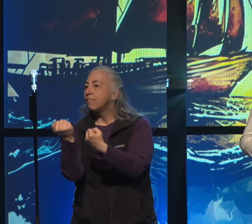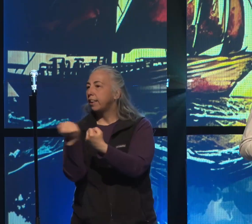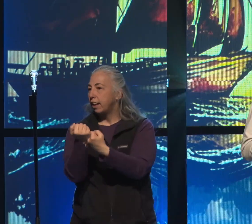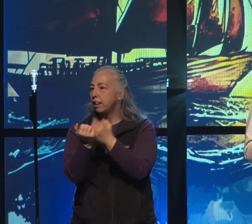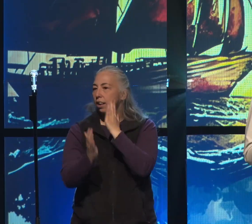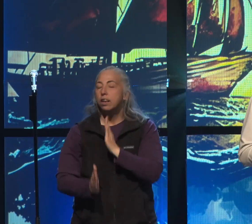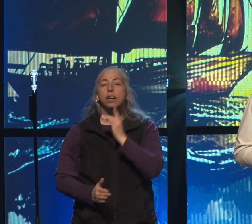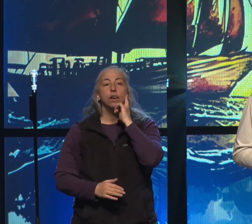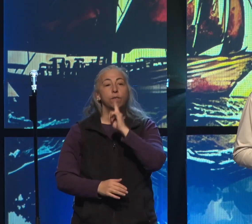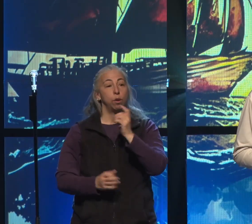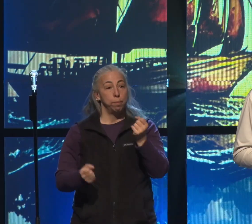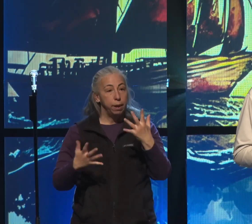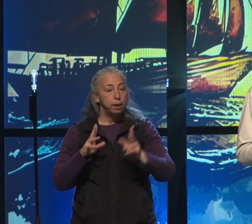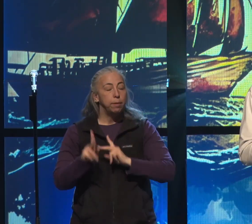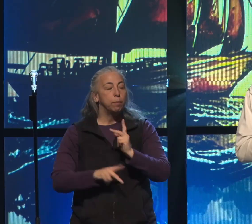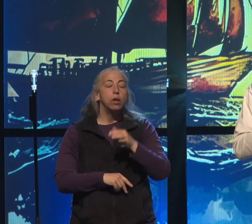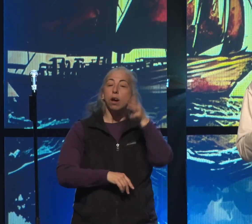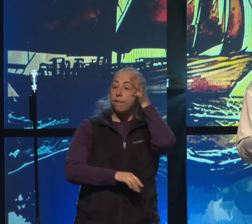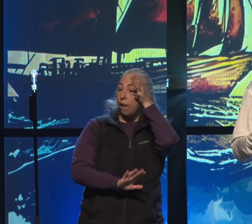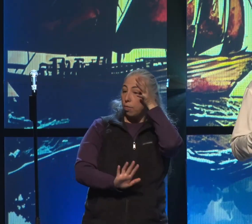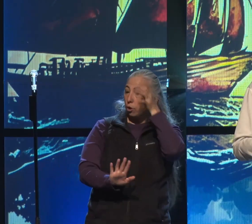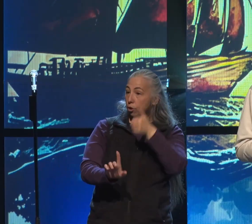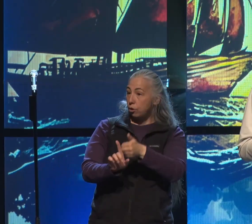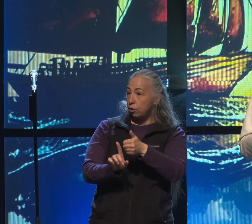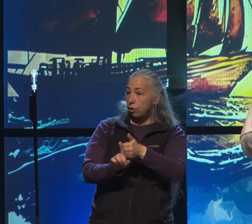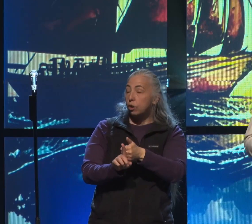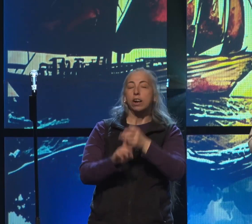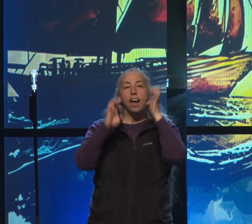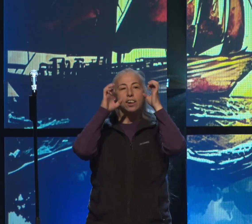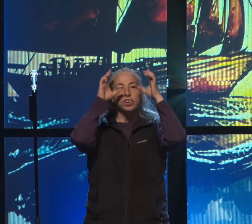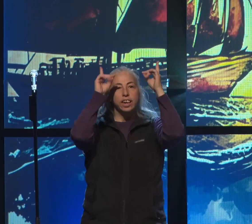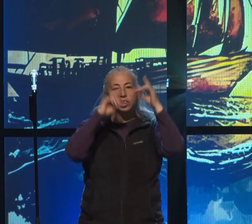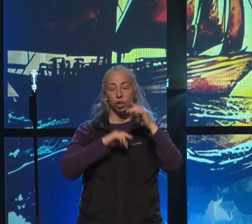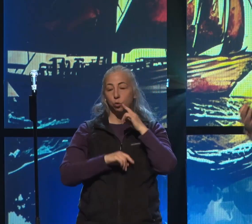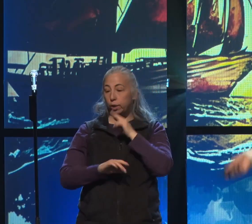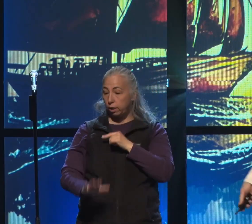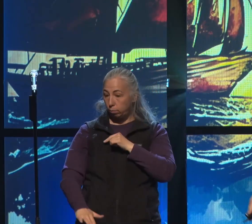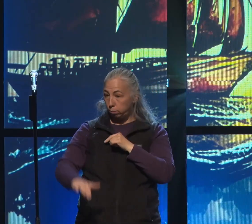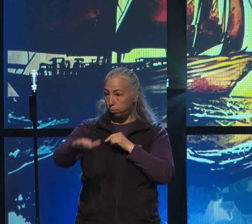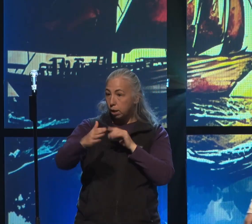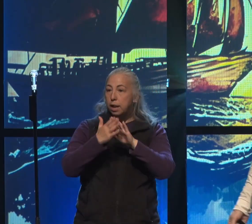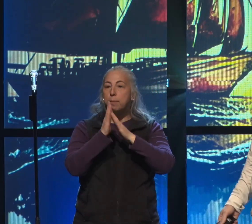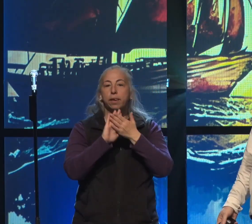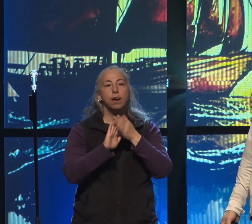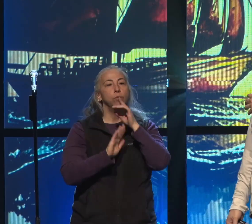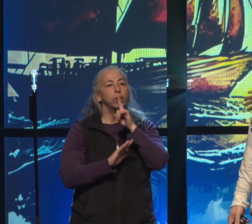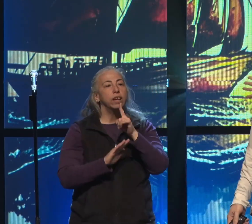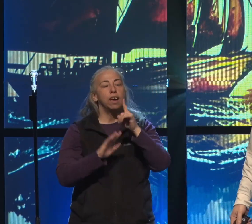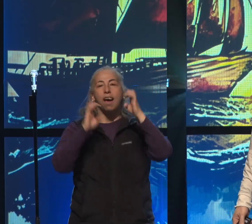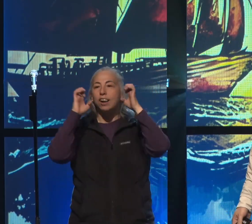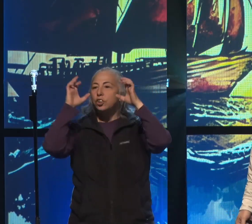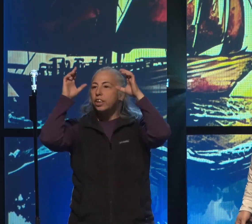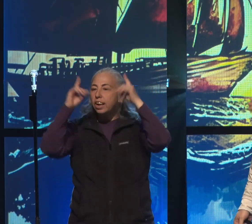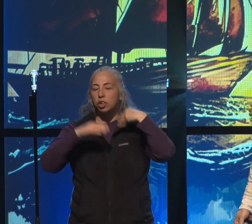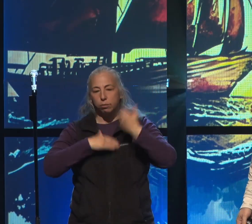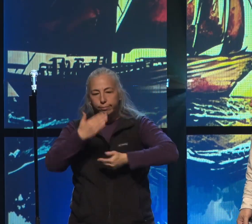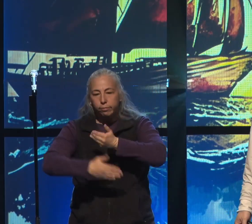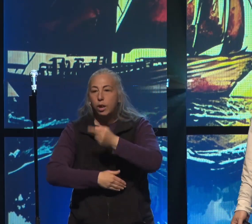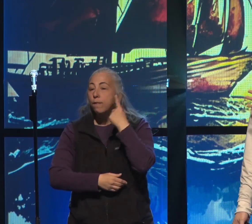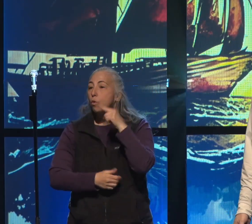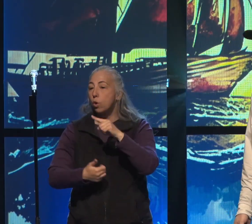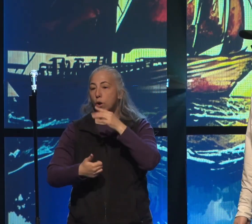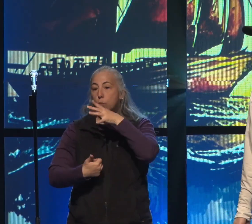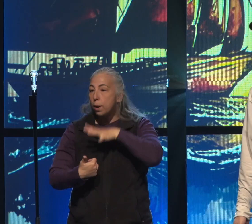Education reform. Her father was in education, and so as an adult, she really fought for progressive education rights for women,